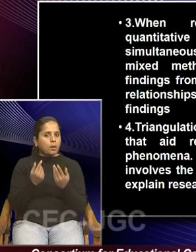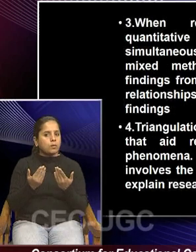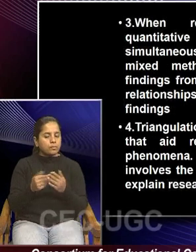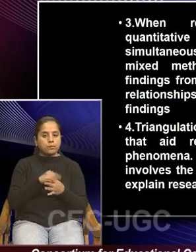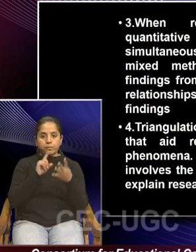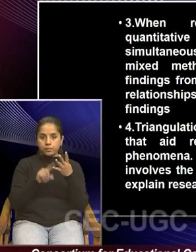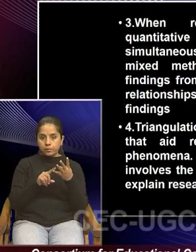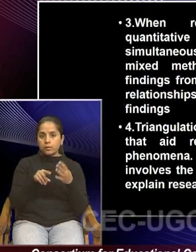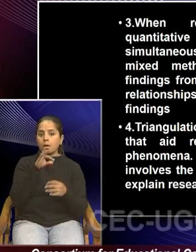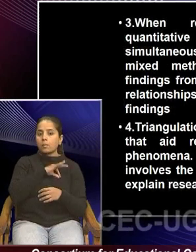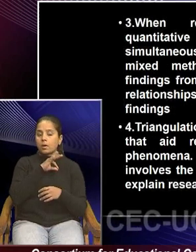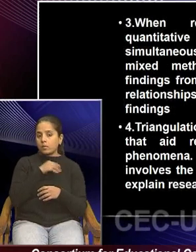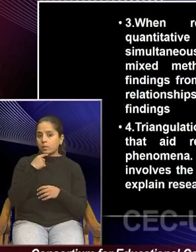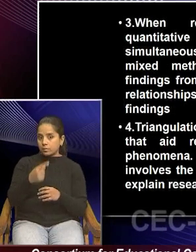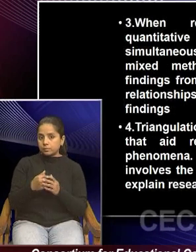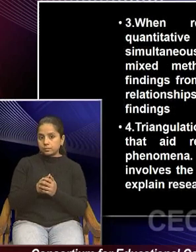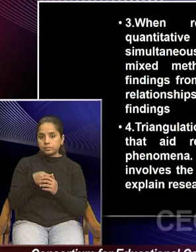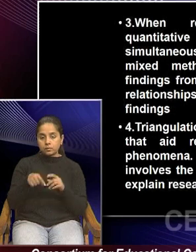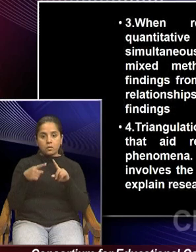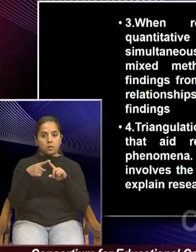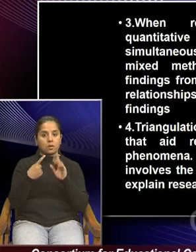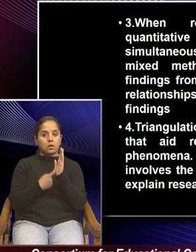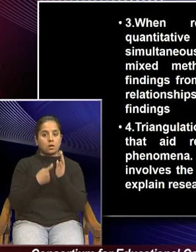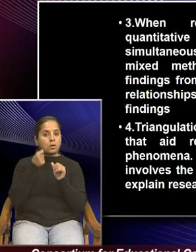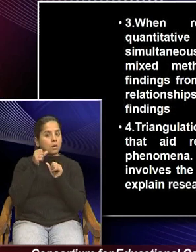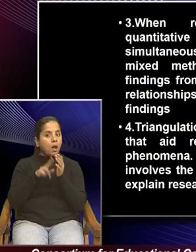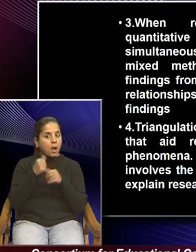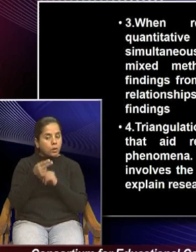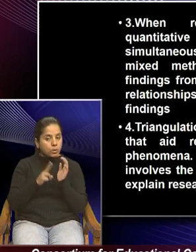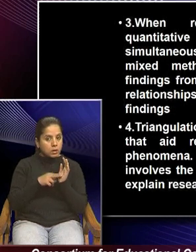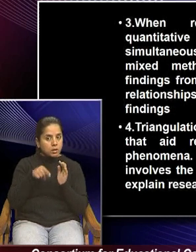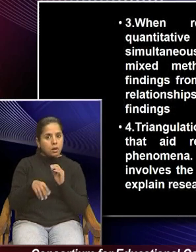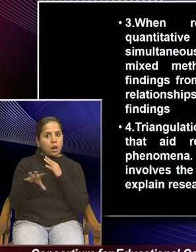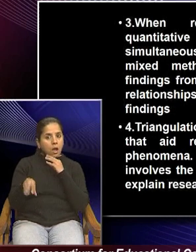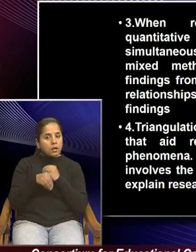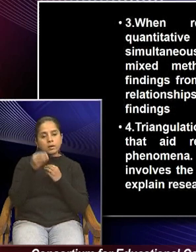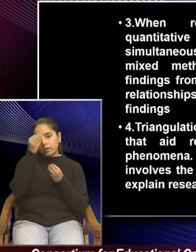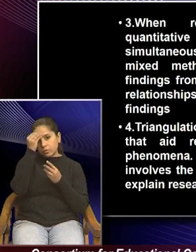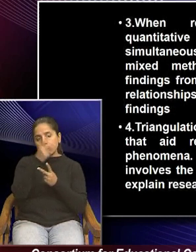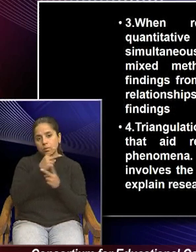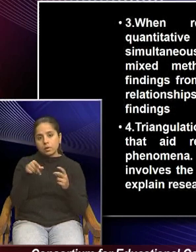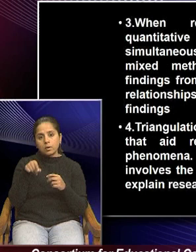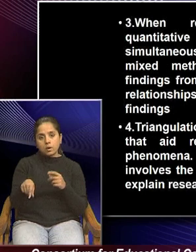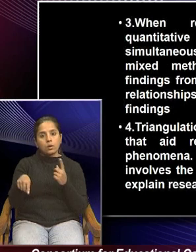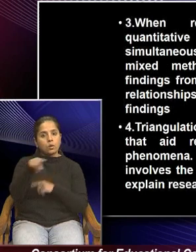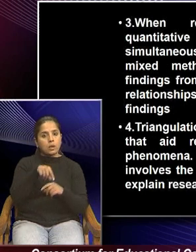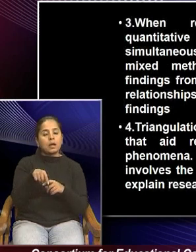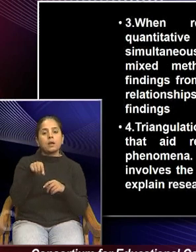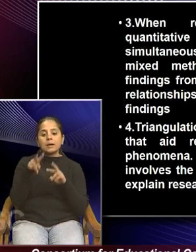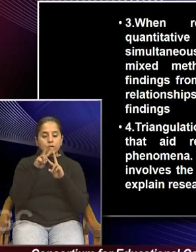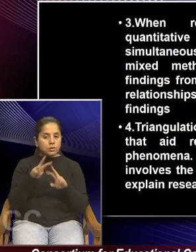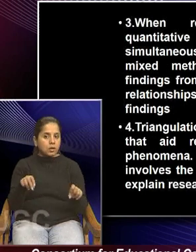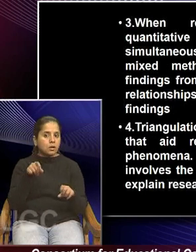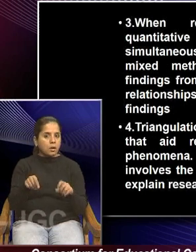fourth advantage is that triangulation offers additional insights that aid researchers